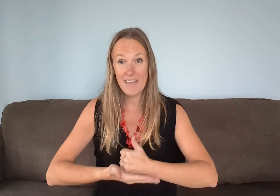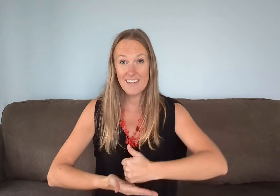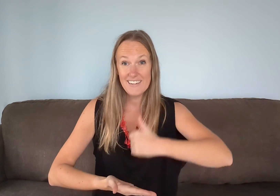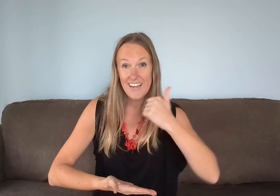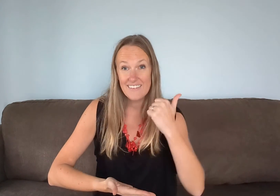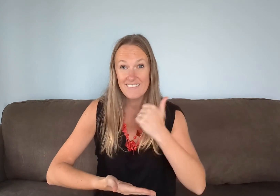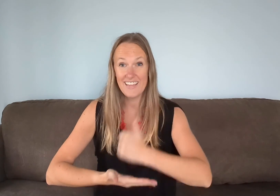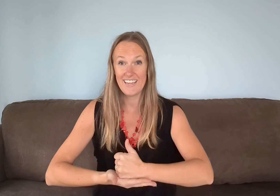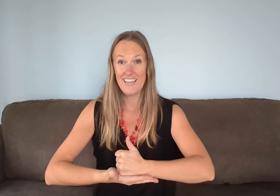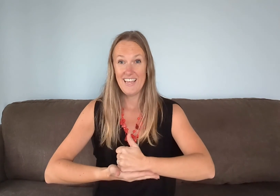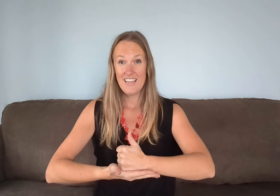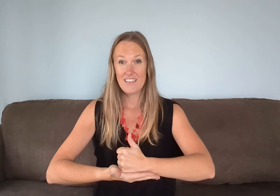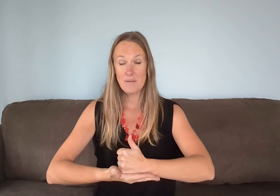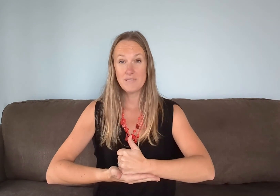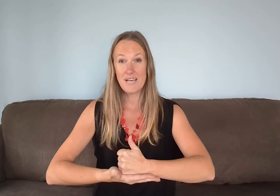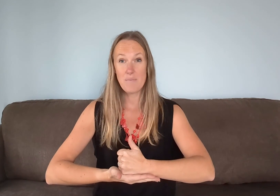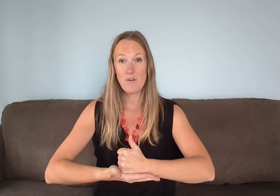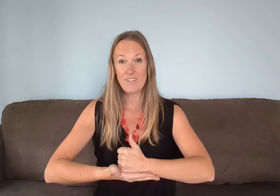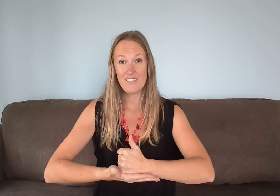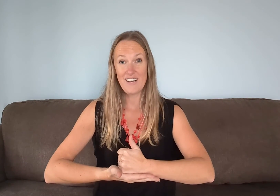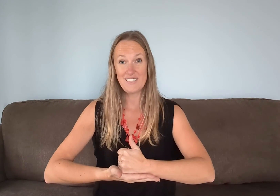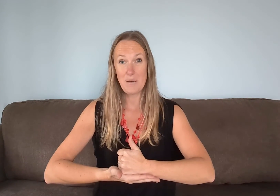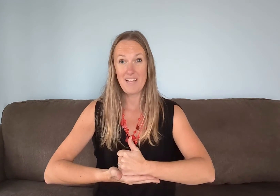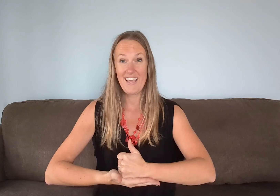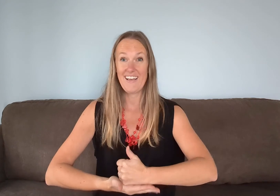amen, you kind of like thumbs up over your non-dominant hand.